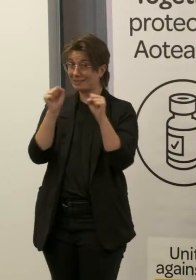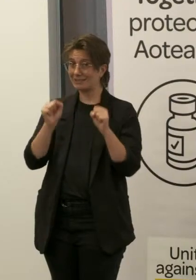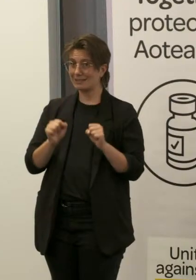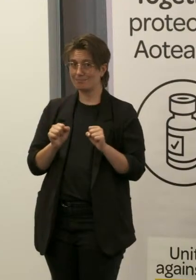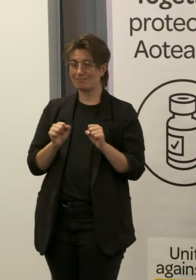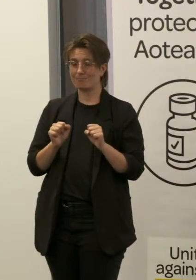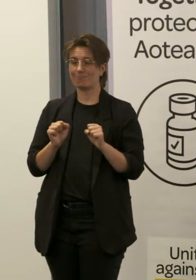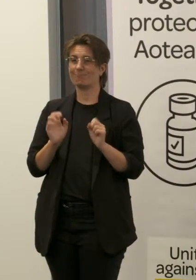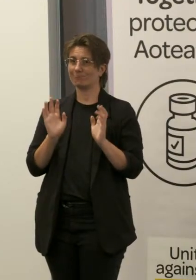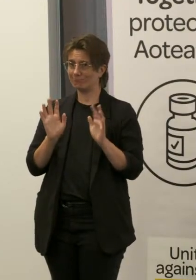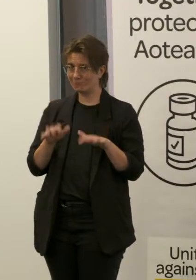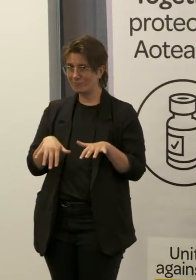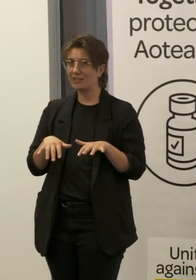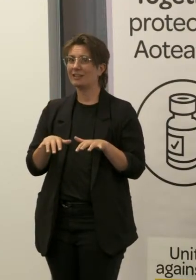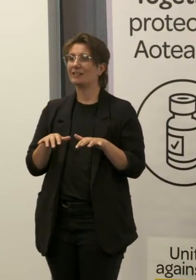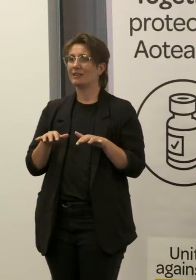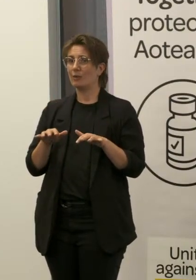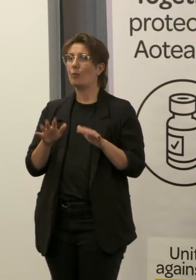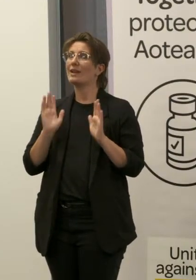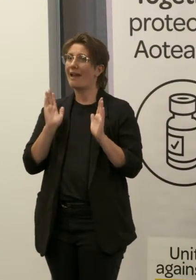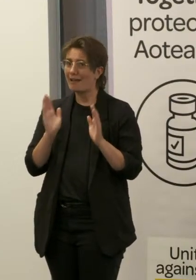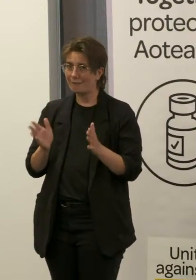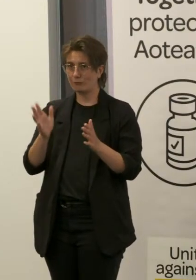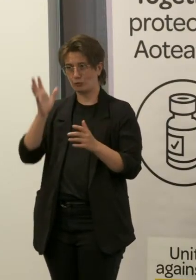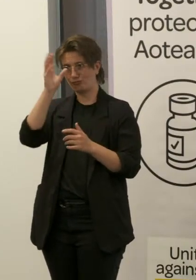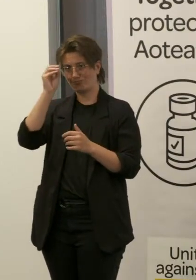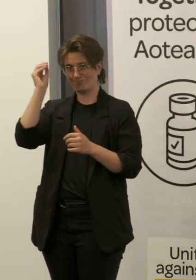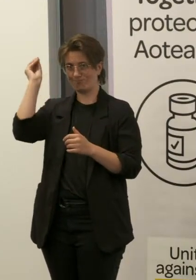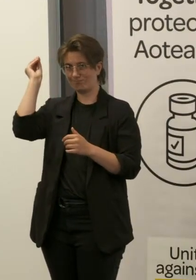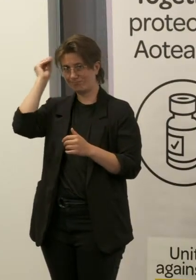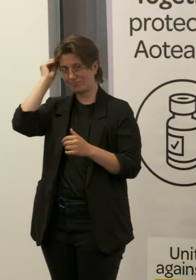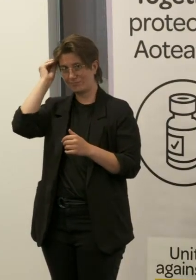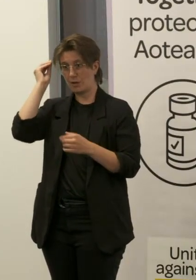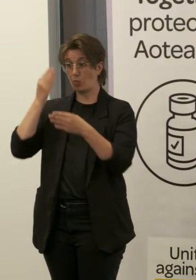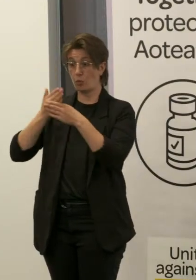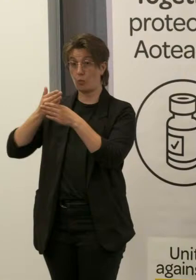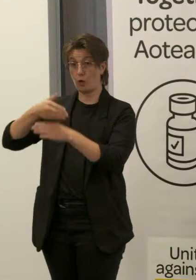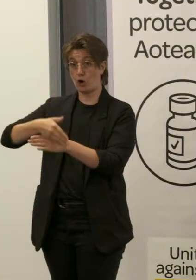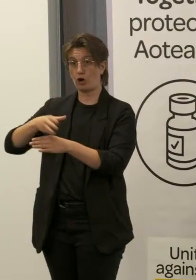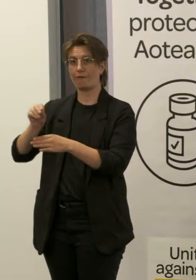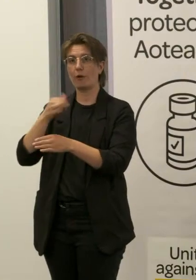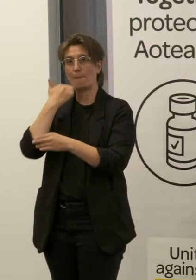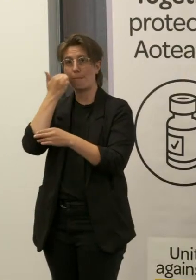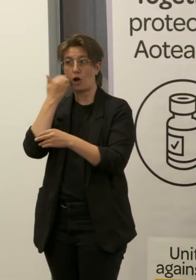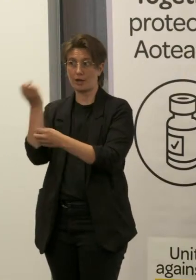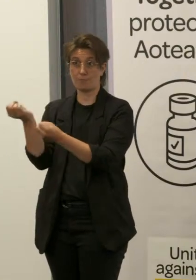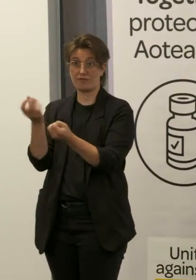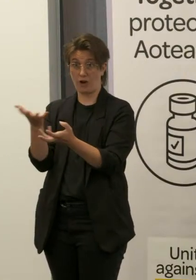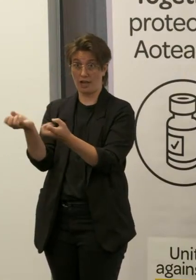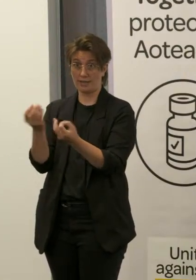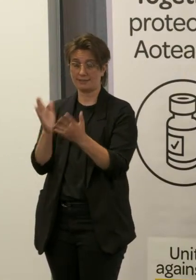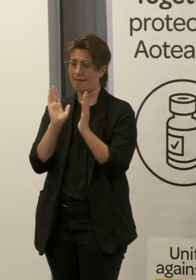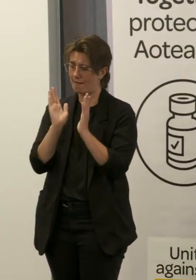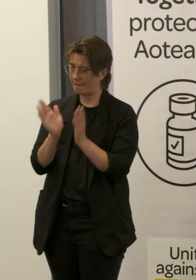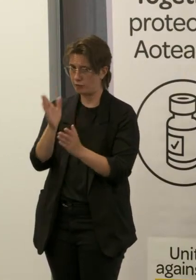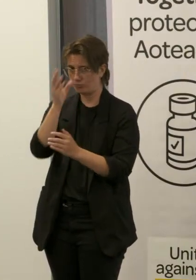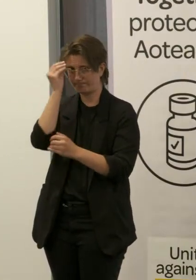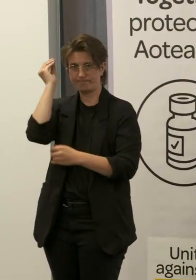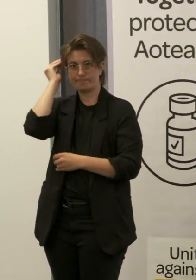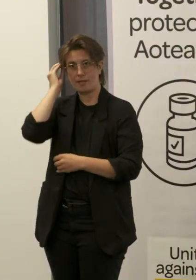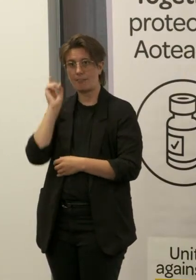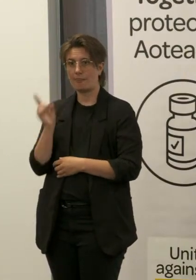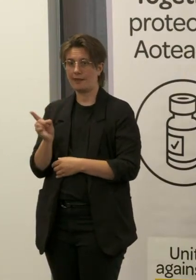of the effort that's put in by our Māori providers. But what I have seen repeatedly during the last 2 years is that